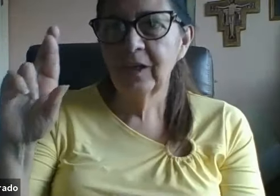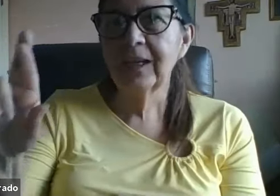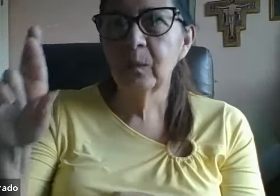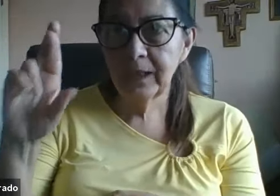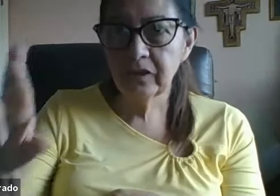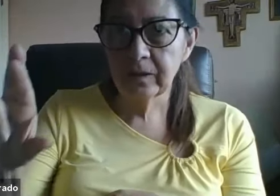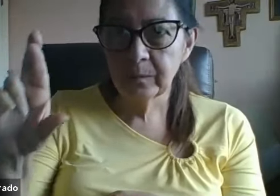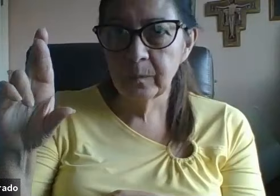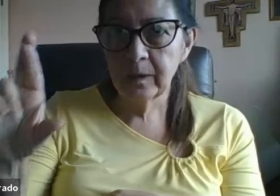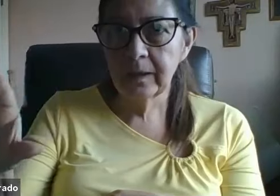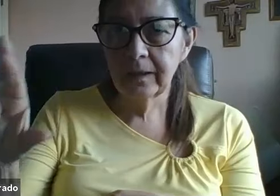Okay, Rachel. Rachel.